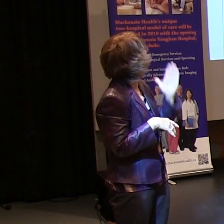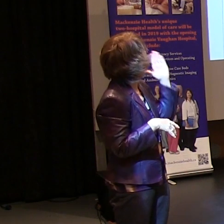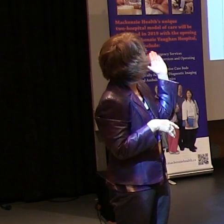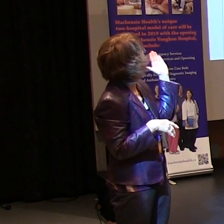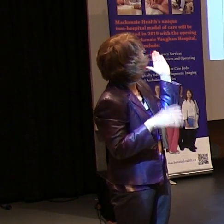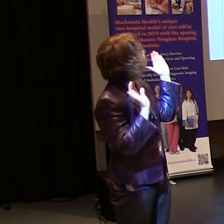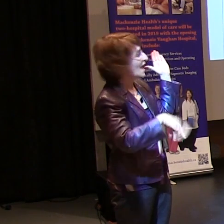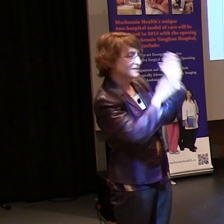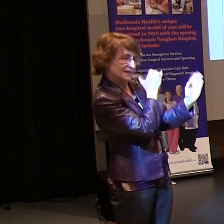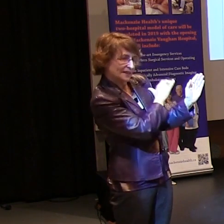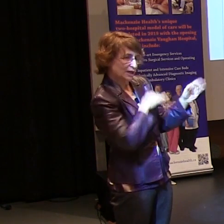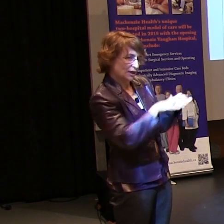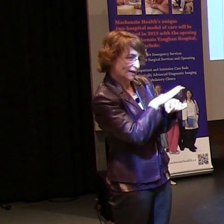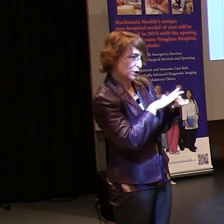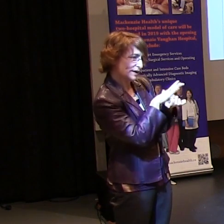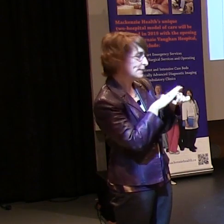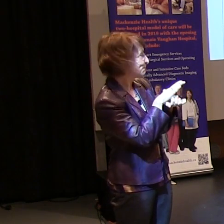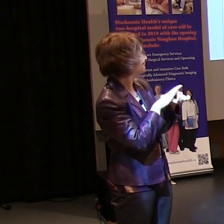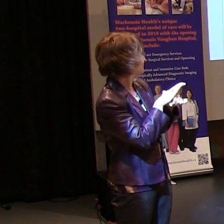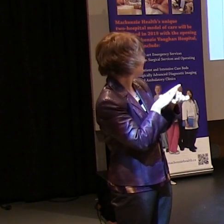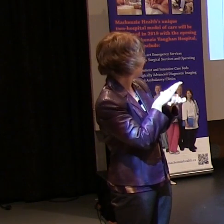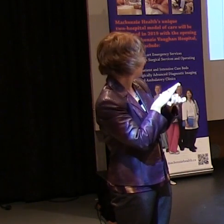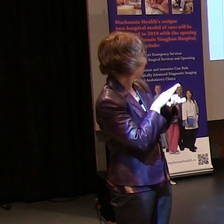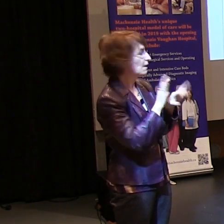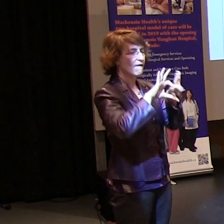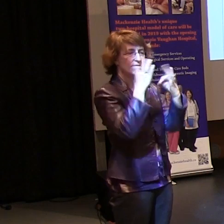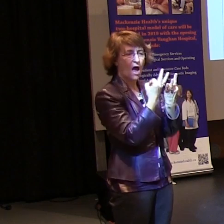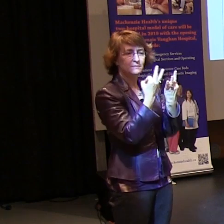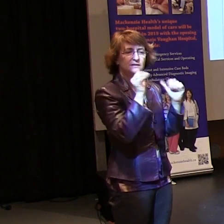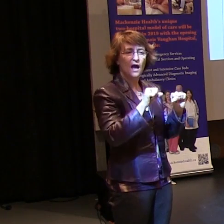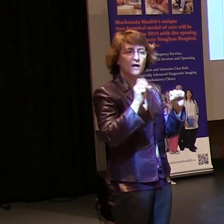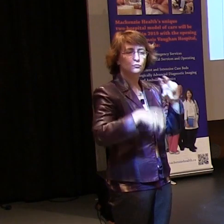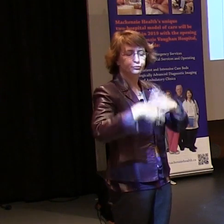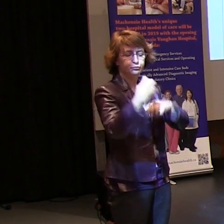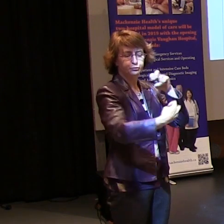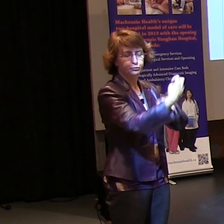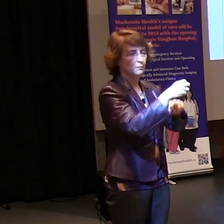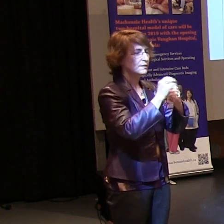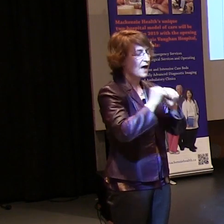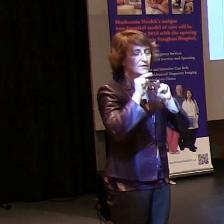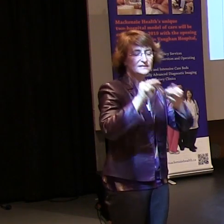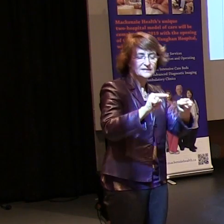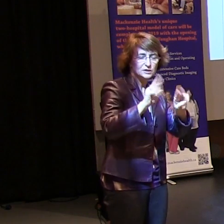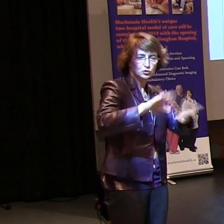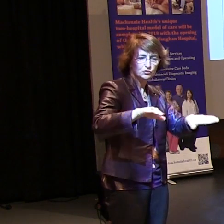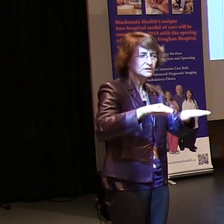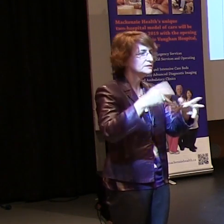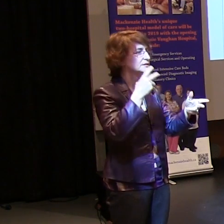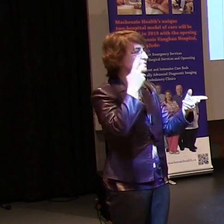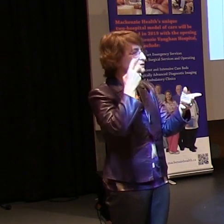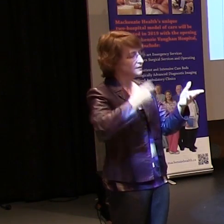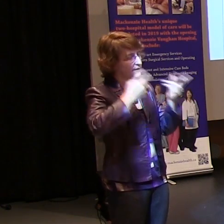clinical area, and that's where family is sitting. how they see the children or see